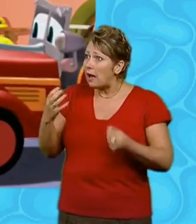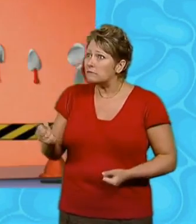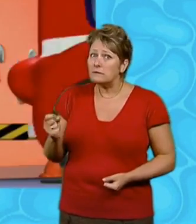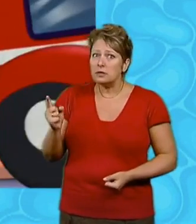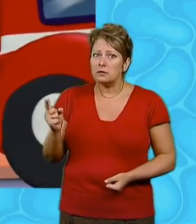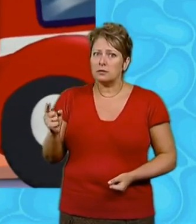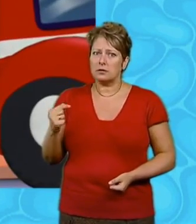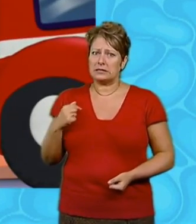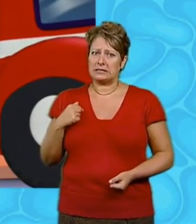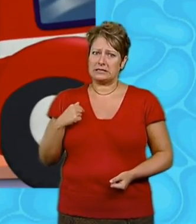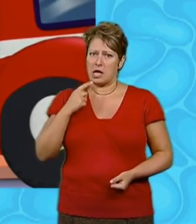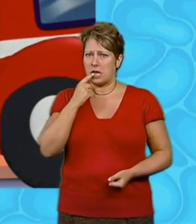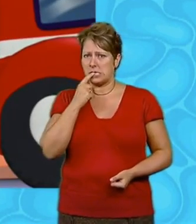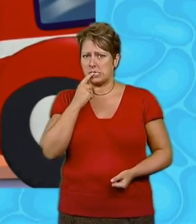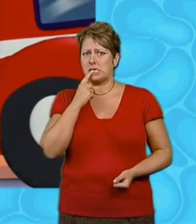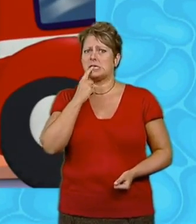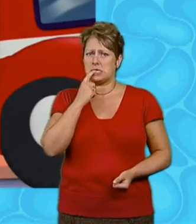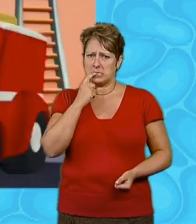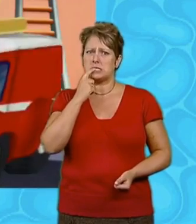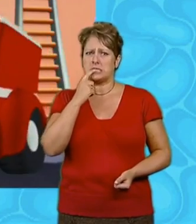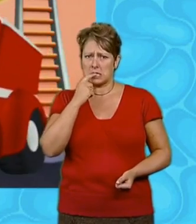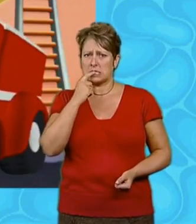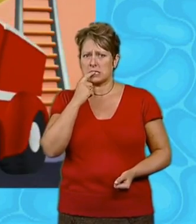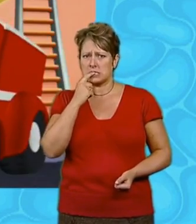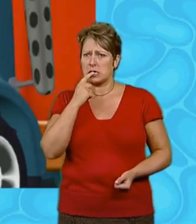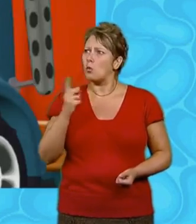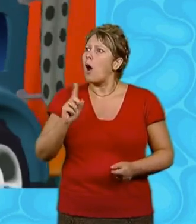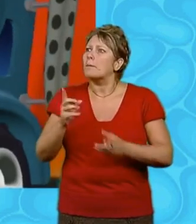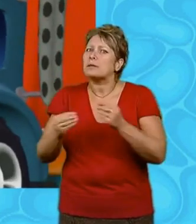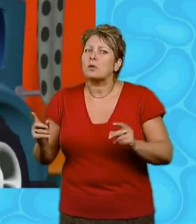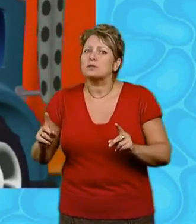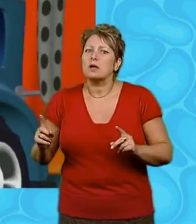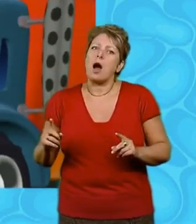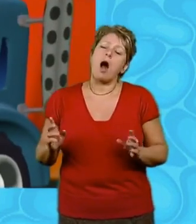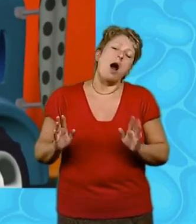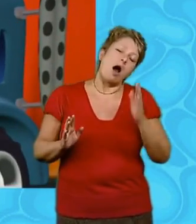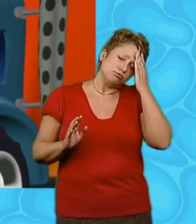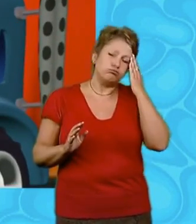anything? Yes. Yes, I am. What is it?